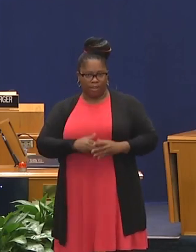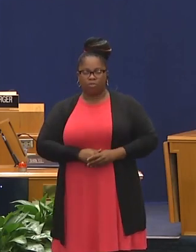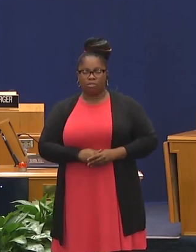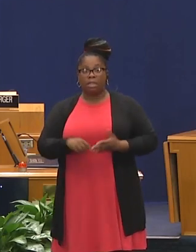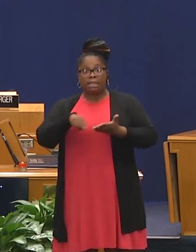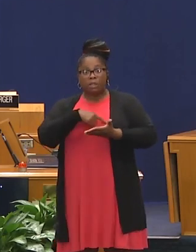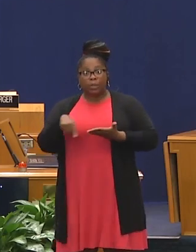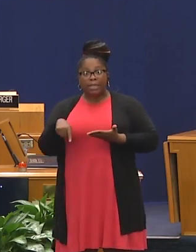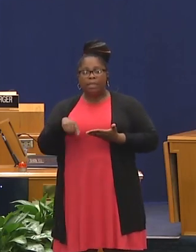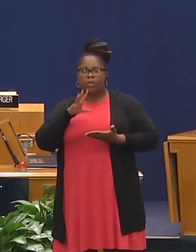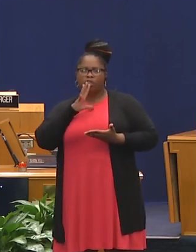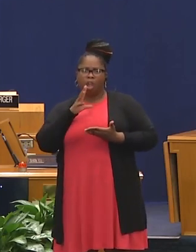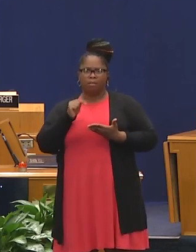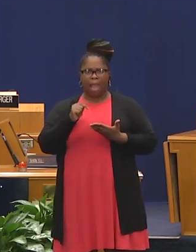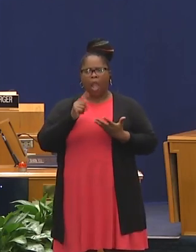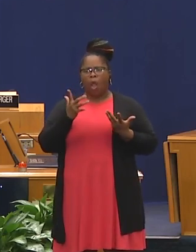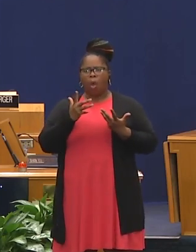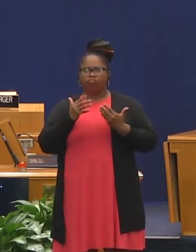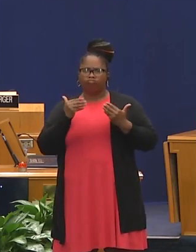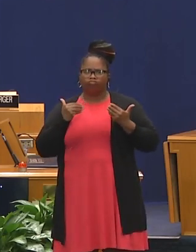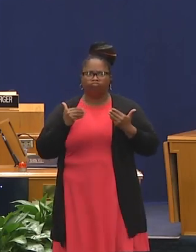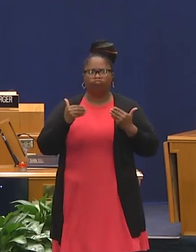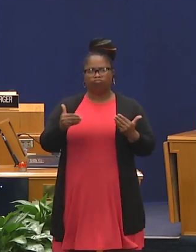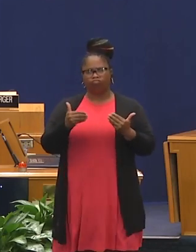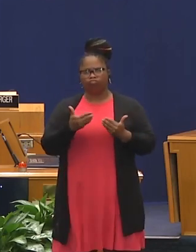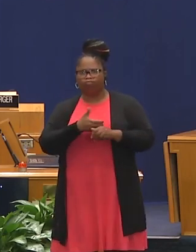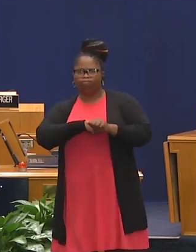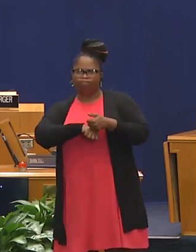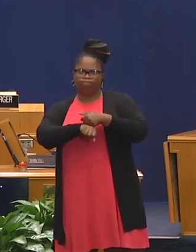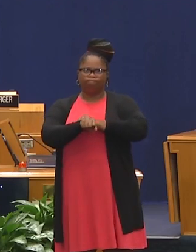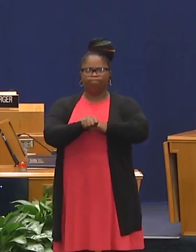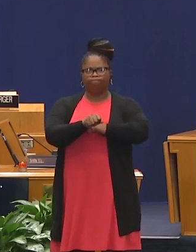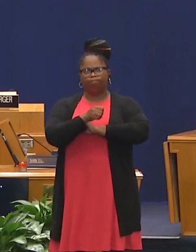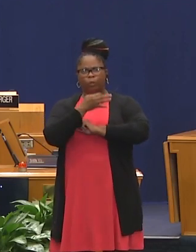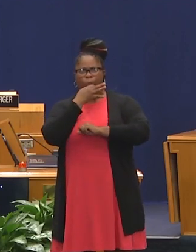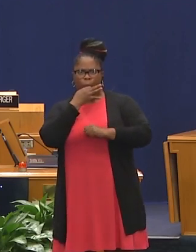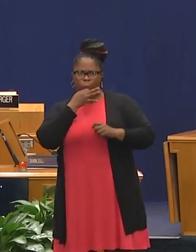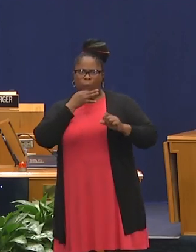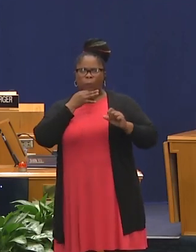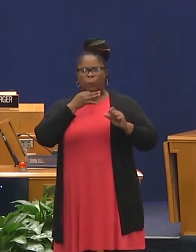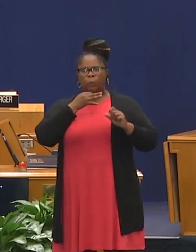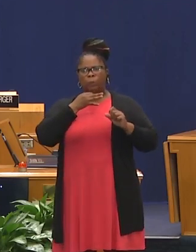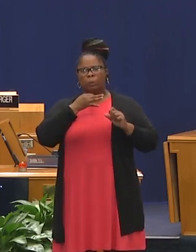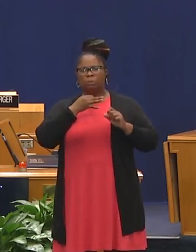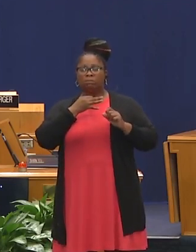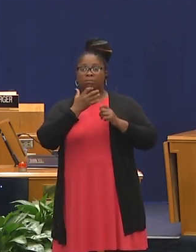about moving forward and being able at some point in the near future to lift some of the safer at home